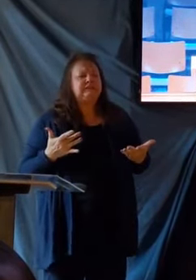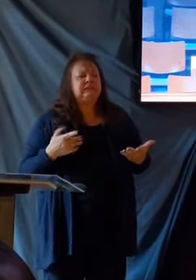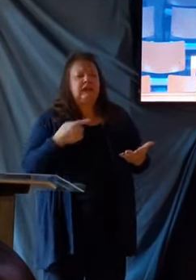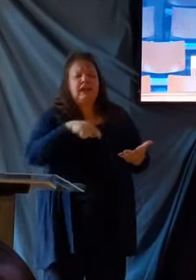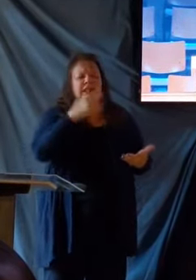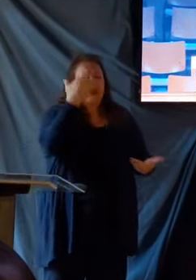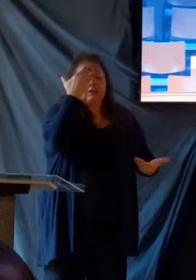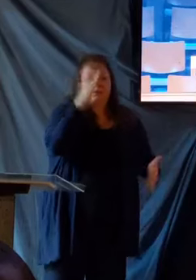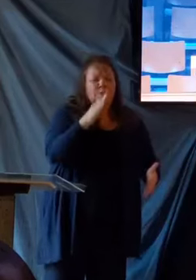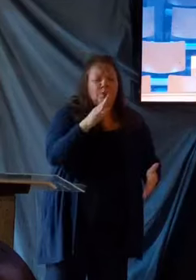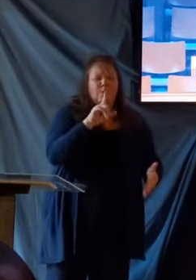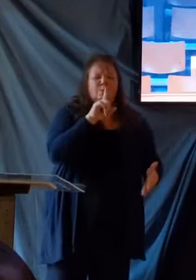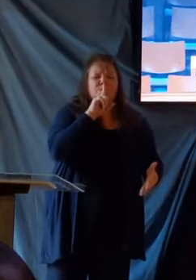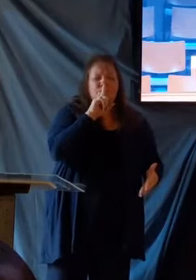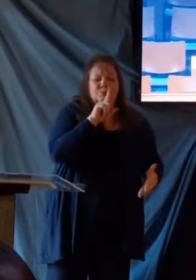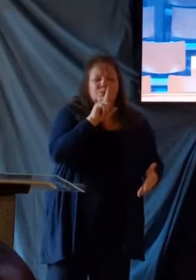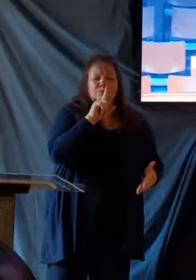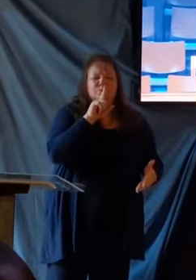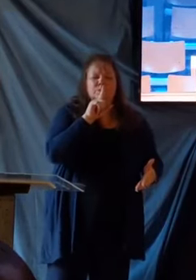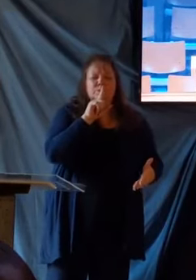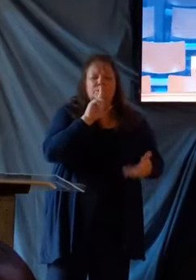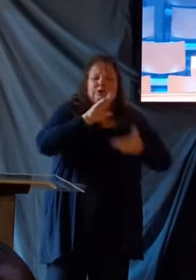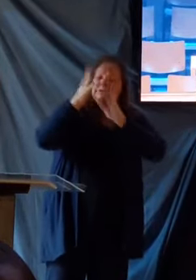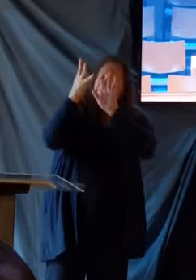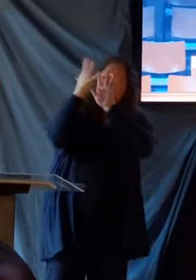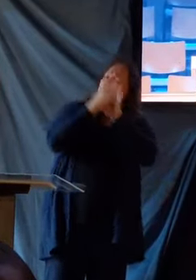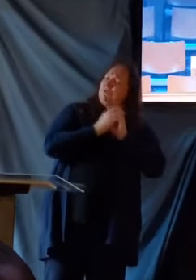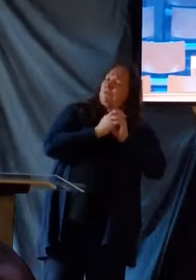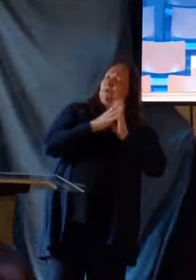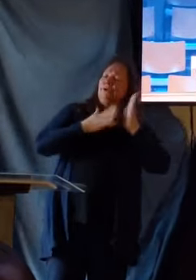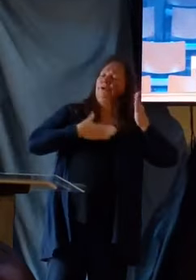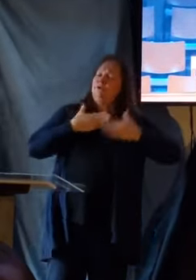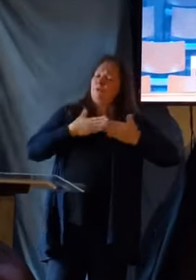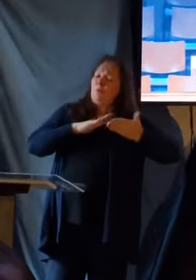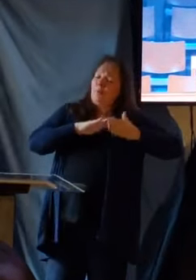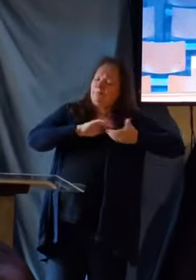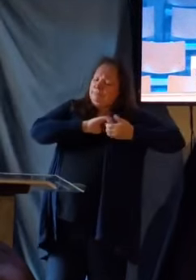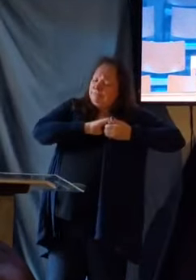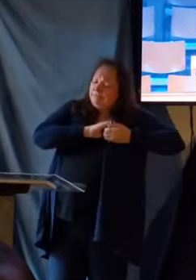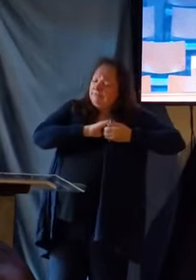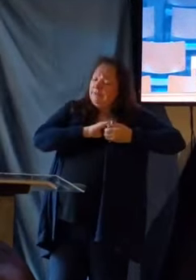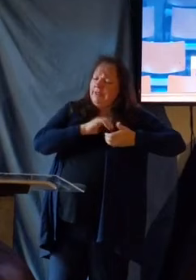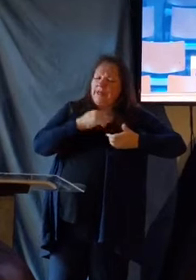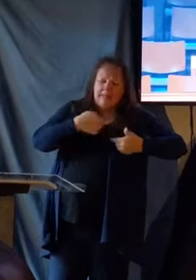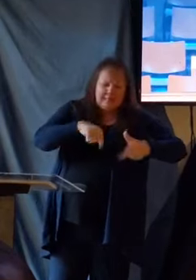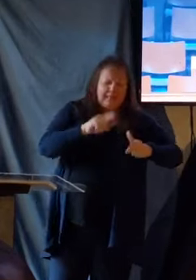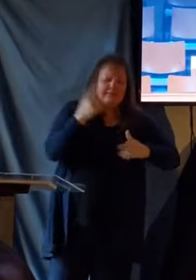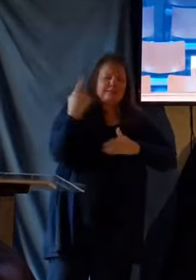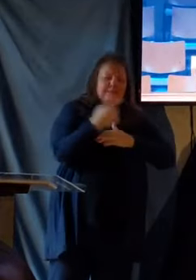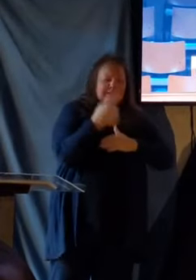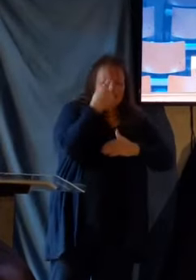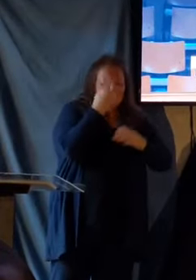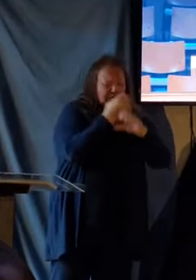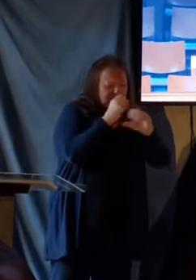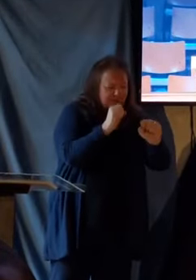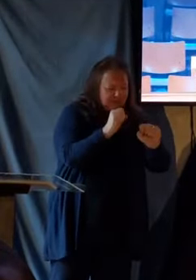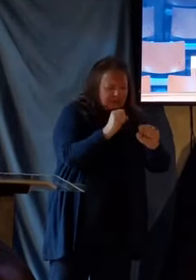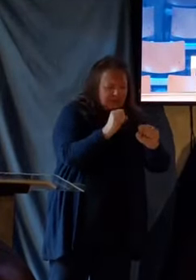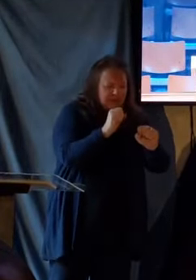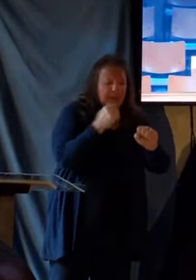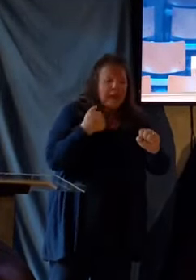They don't know the security and joy and peace you bring to our heart. May this be a day of salvation for them. May all of us